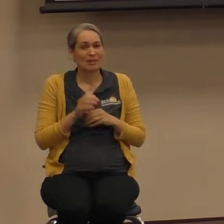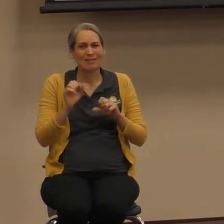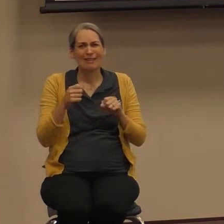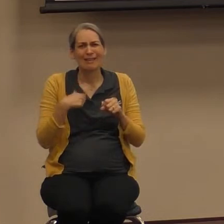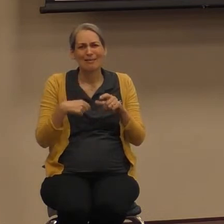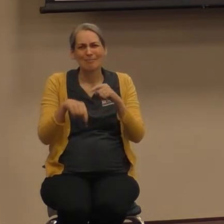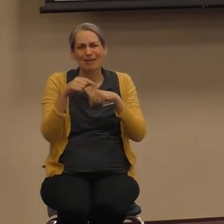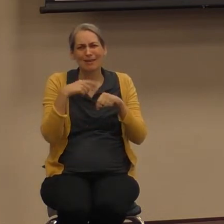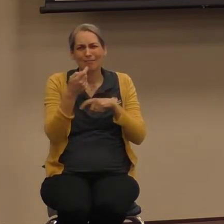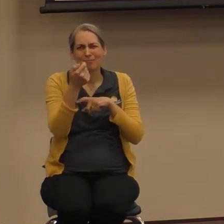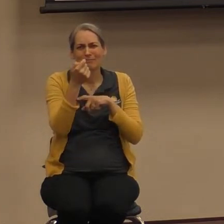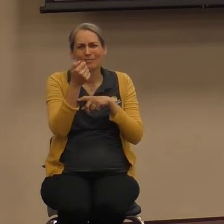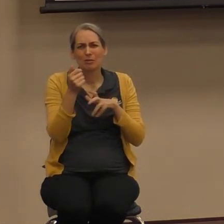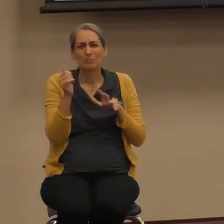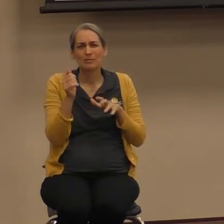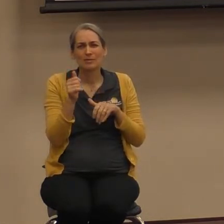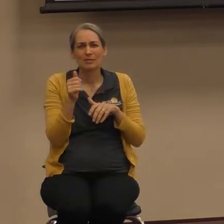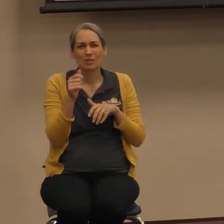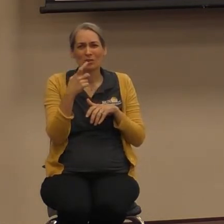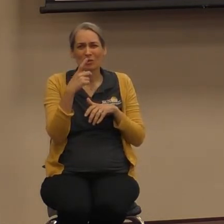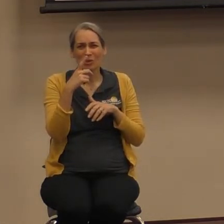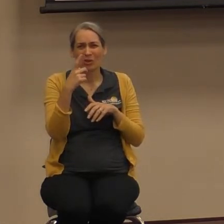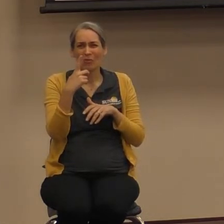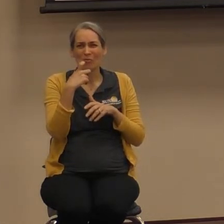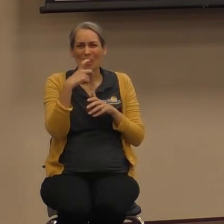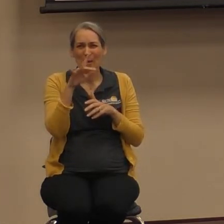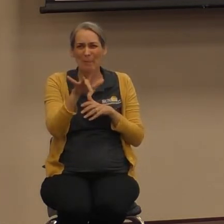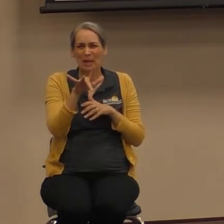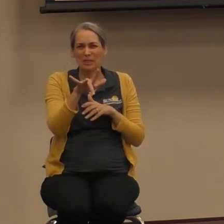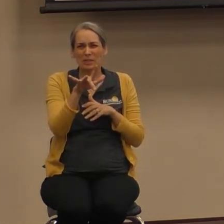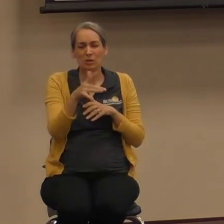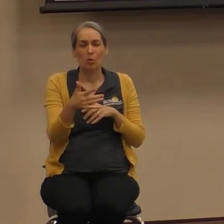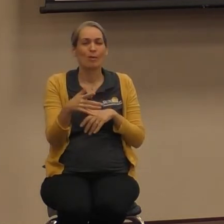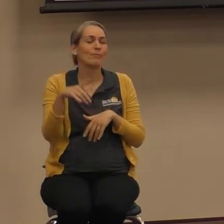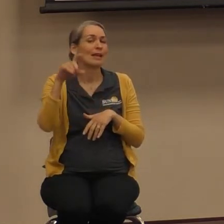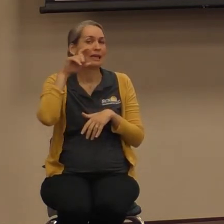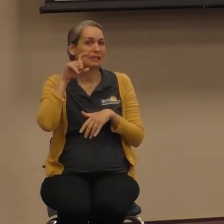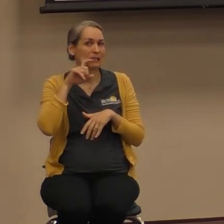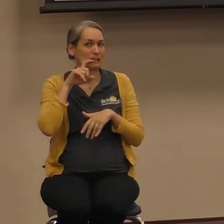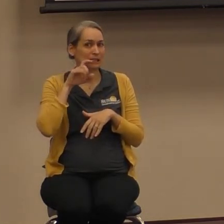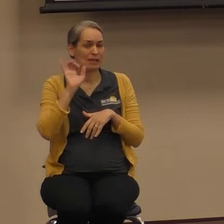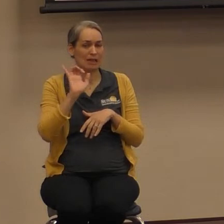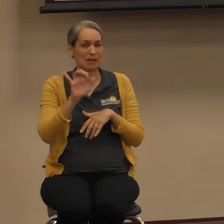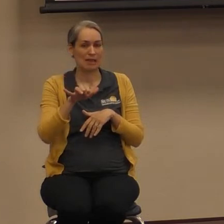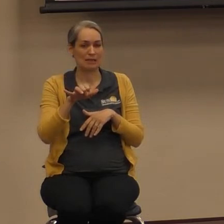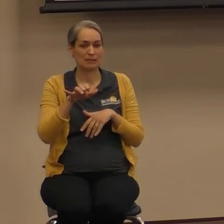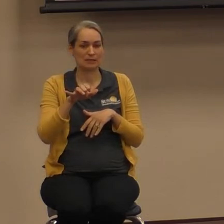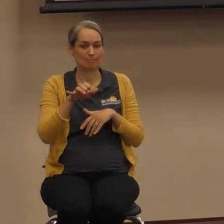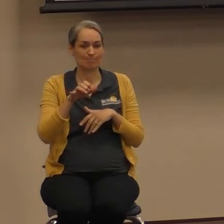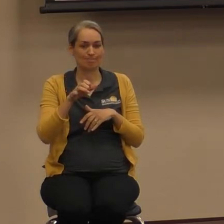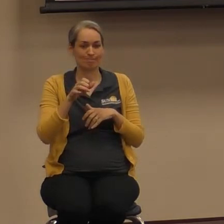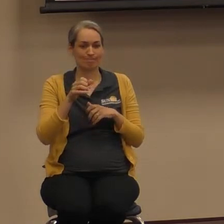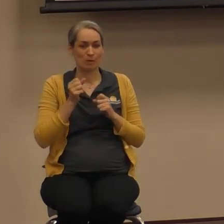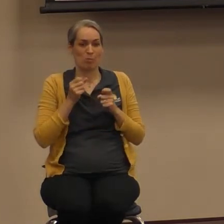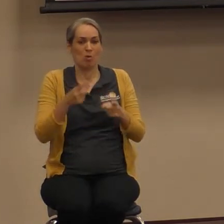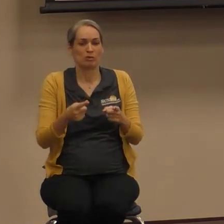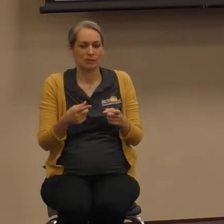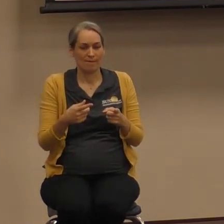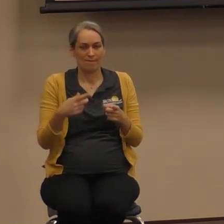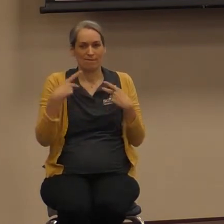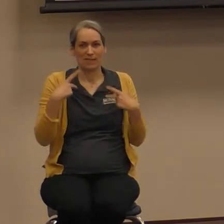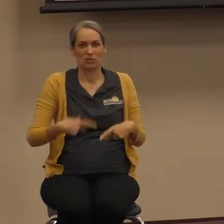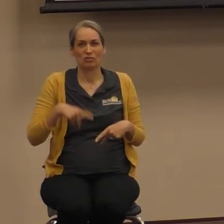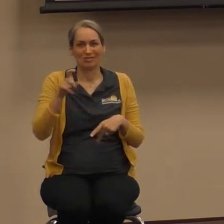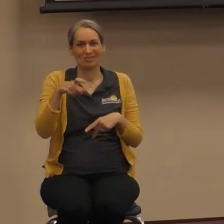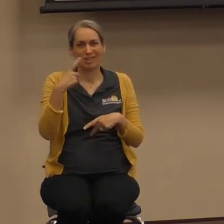that? Sorry, I don't even know how to go back on this. Is it the red button? Sweet, thank you. Addiction is a compulsive, chronic, physiological or psychological need for a